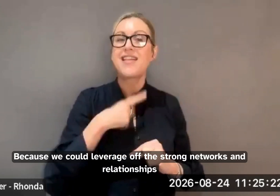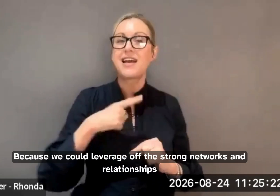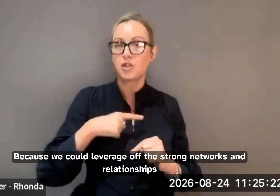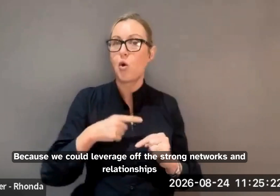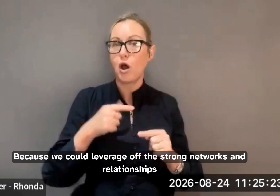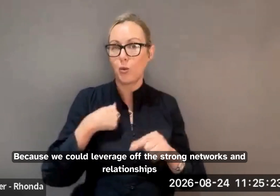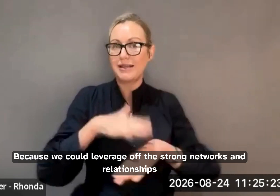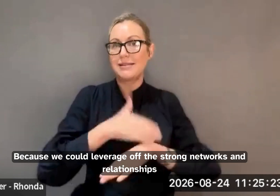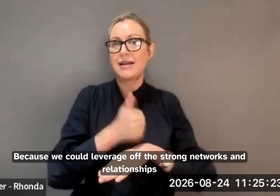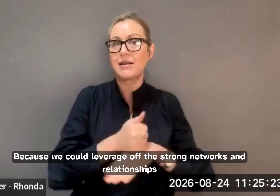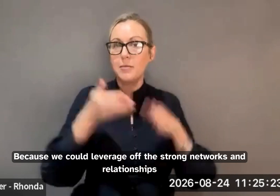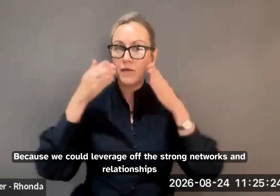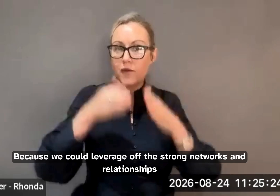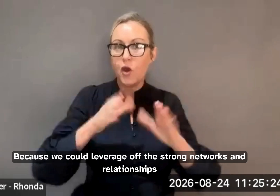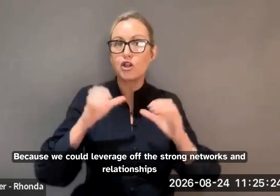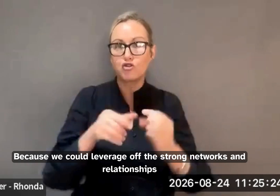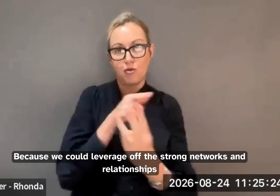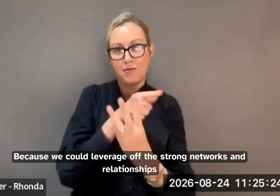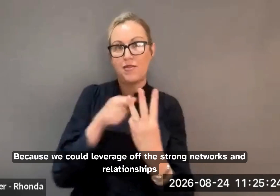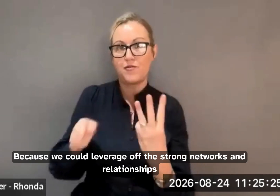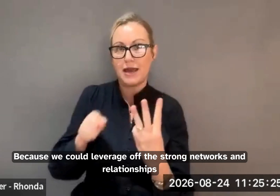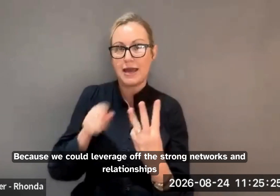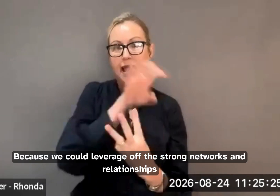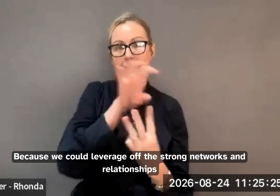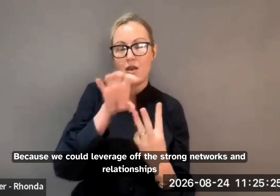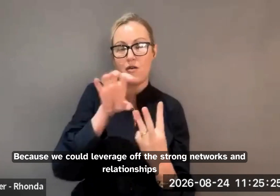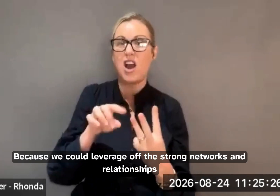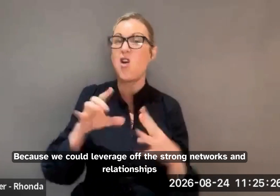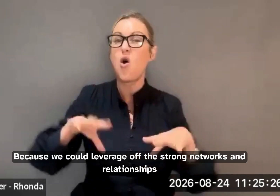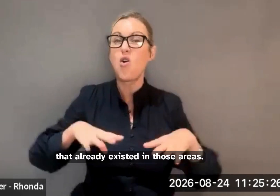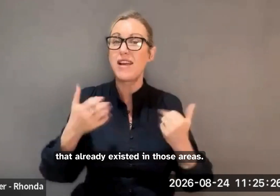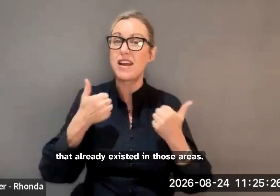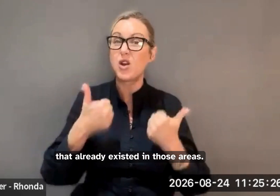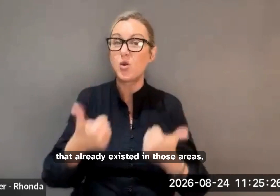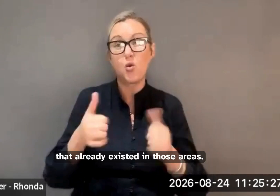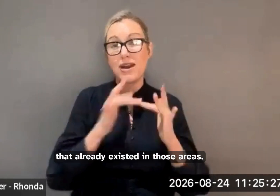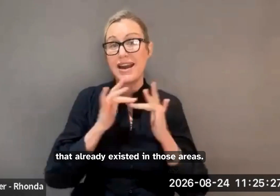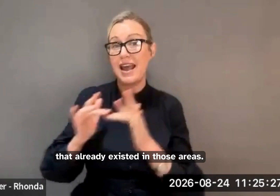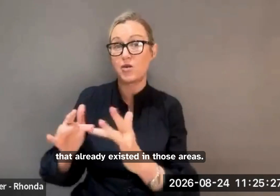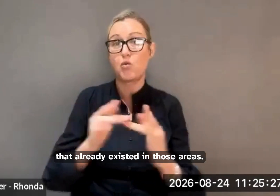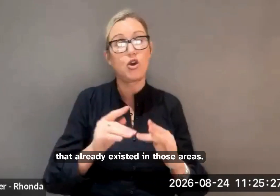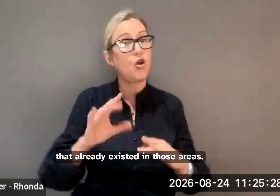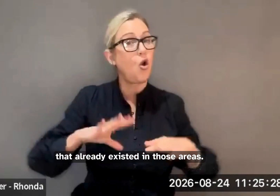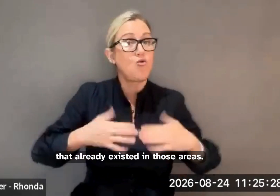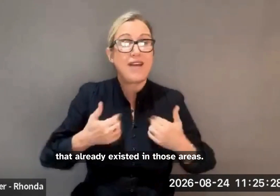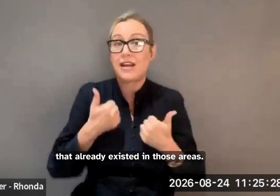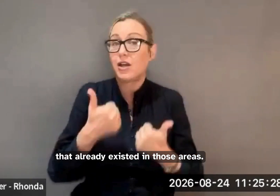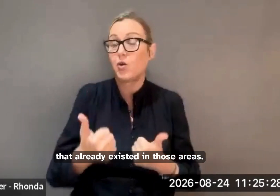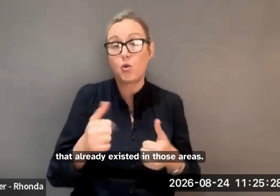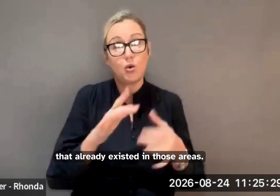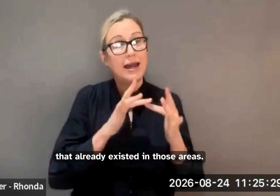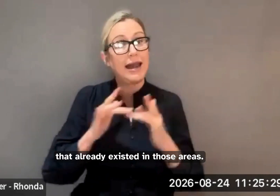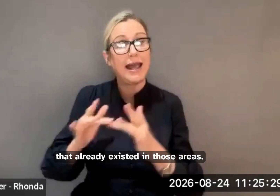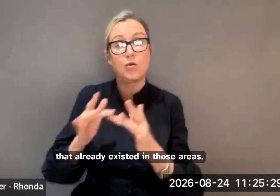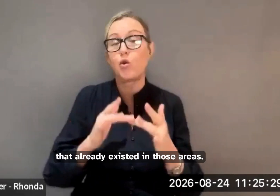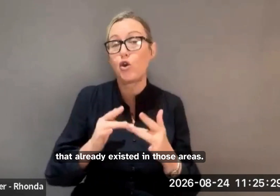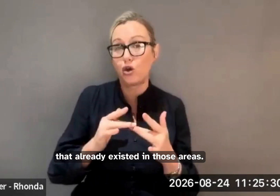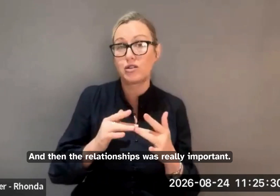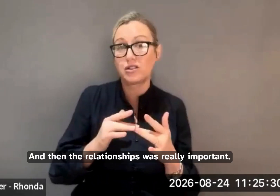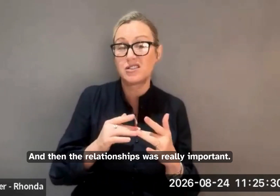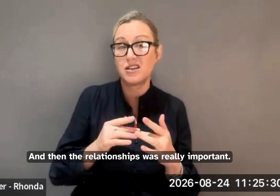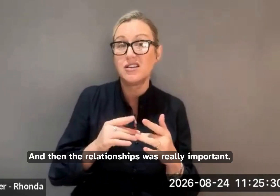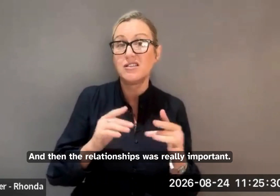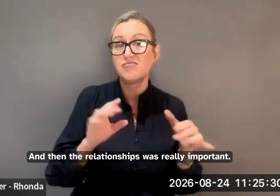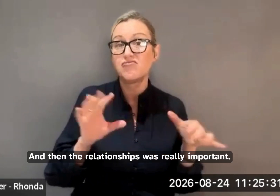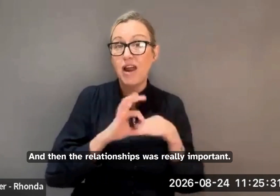areas, because we could leverage off the strong networks and relationships that already existed in those